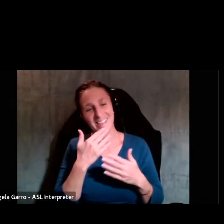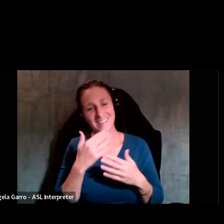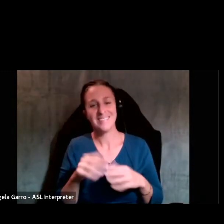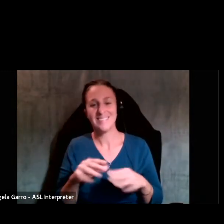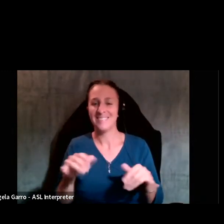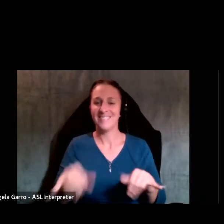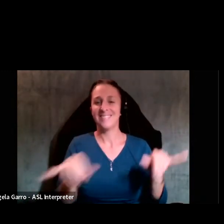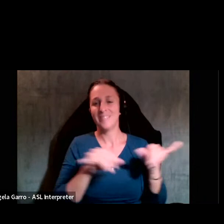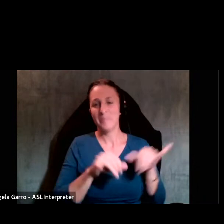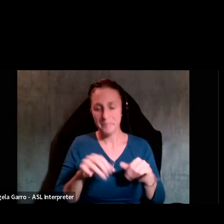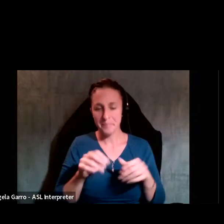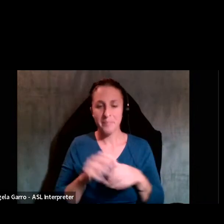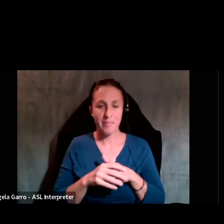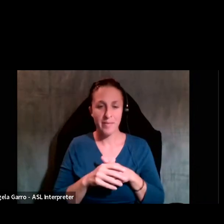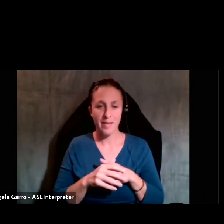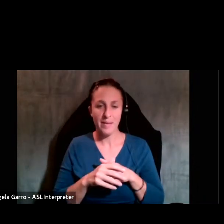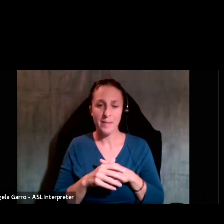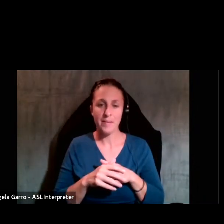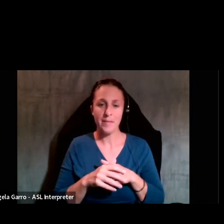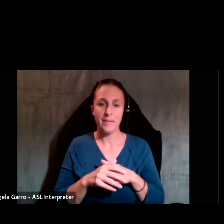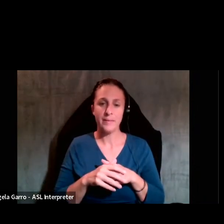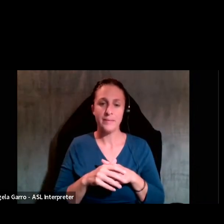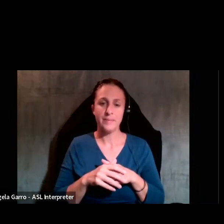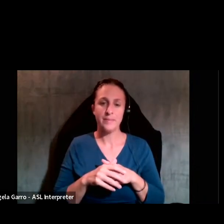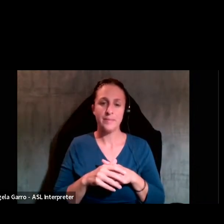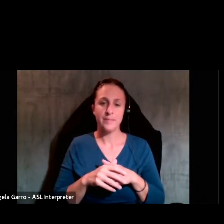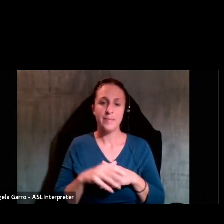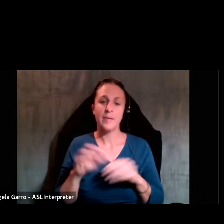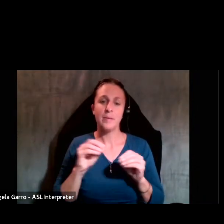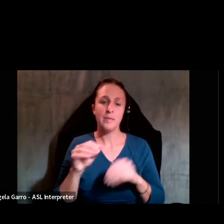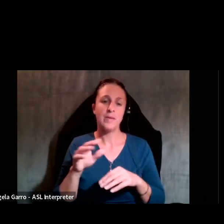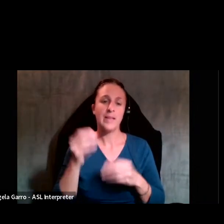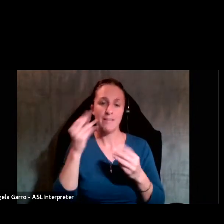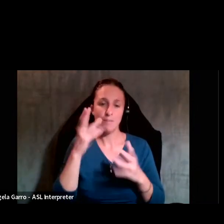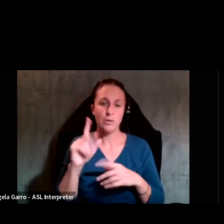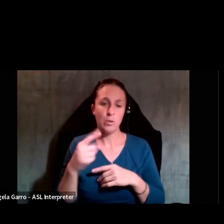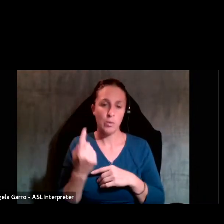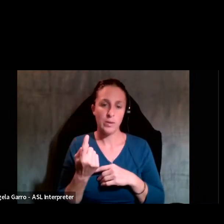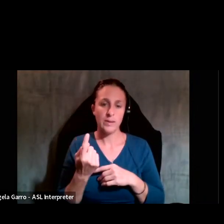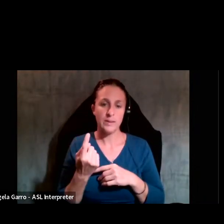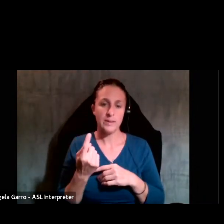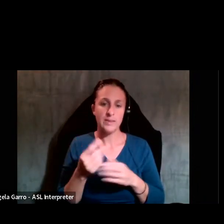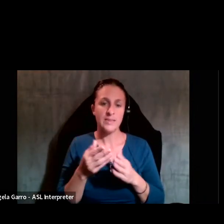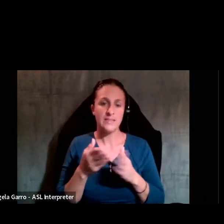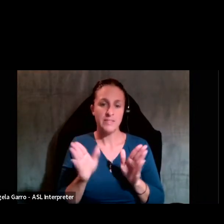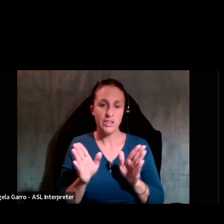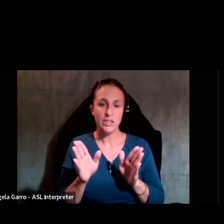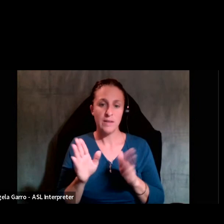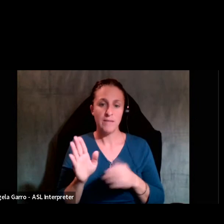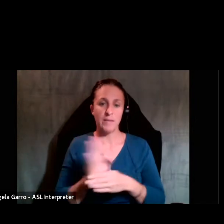Thank you. All right. Moving on to information only on the Division of Business Services.